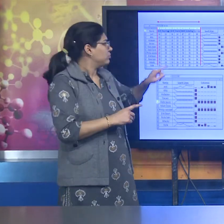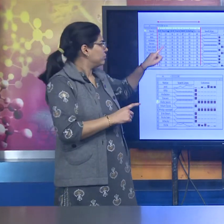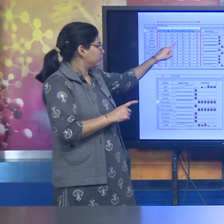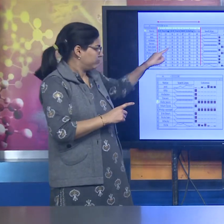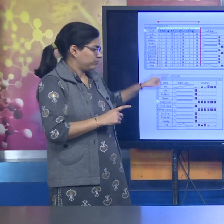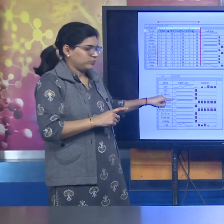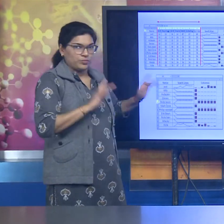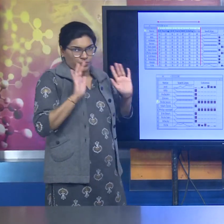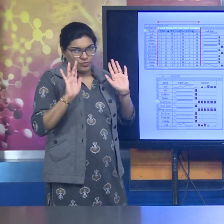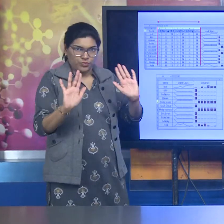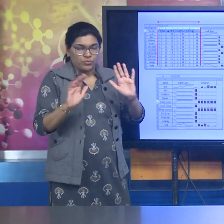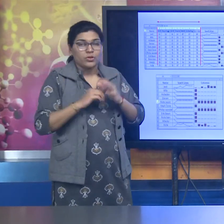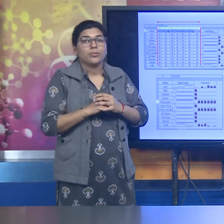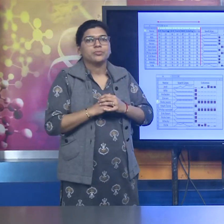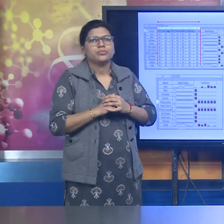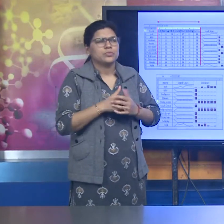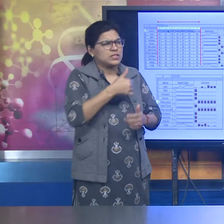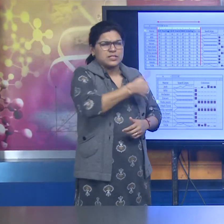You can see two pictures here.